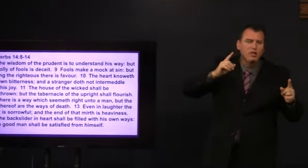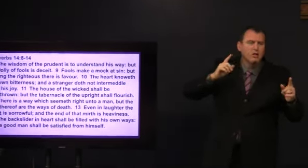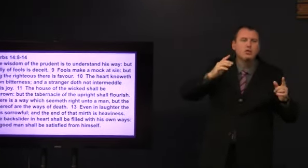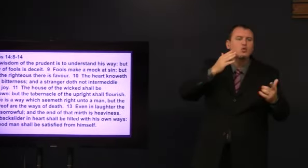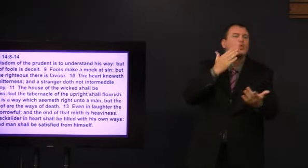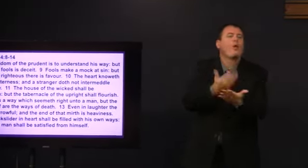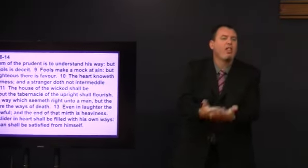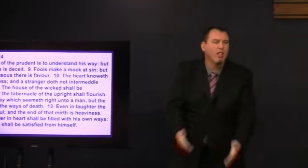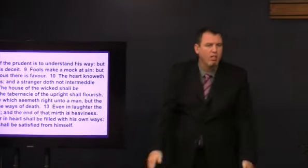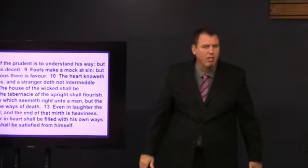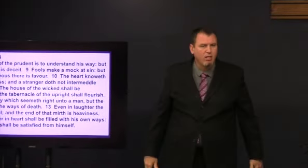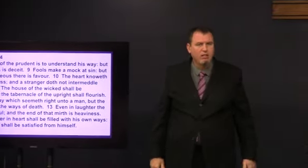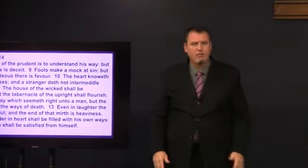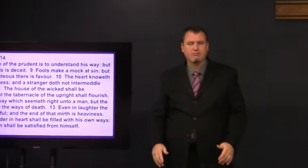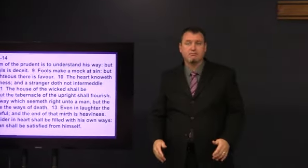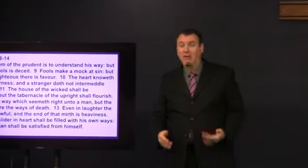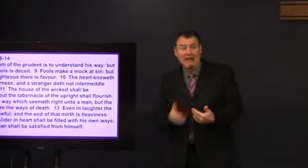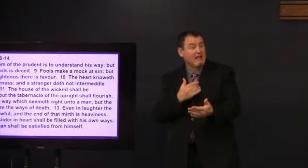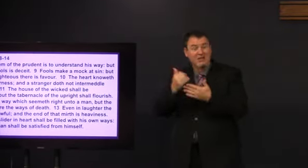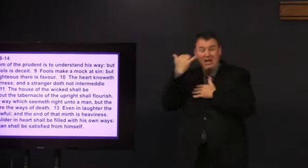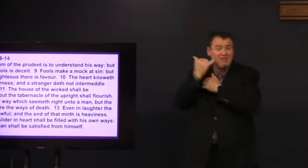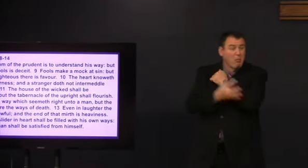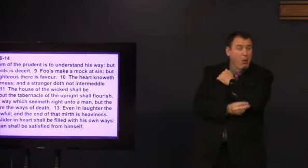You will succeed and prosper.